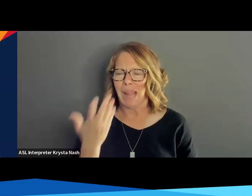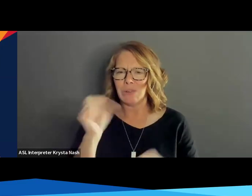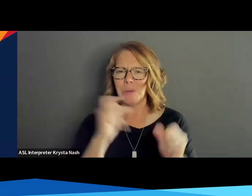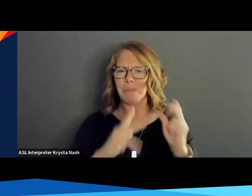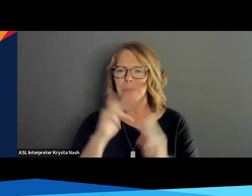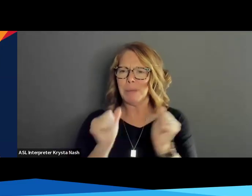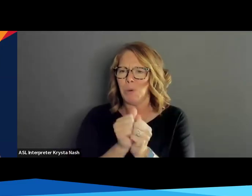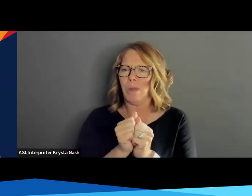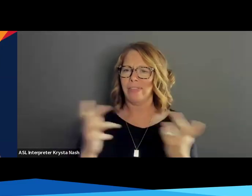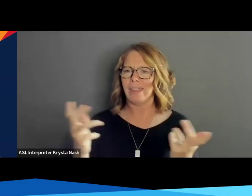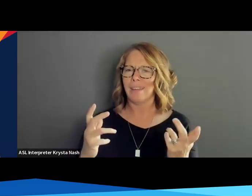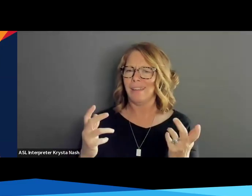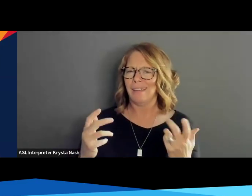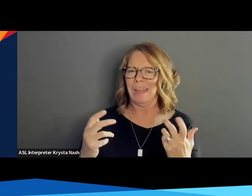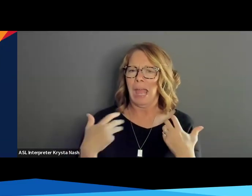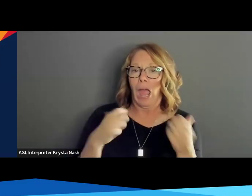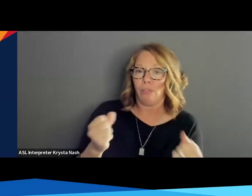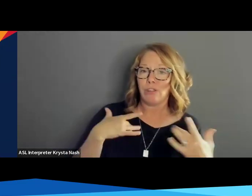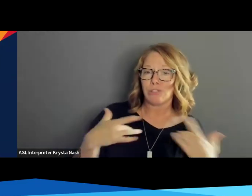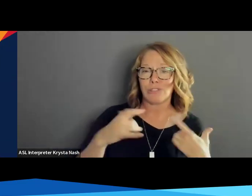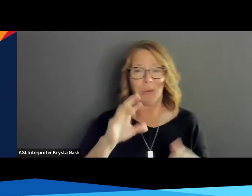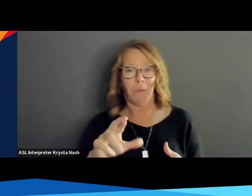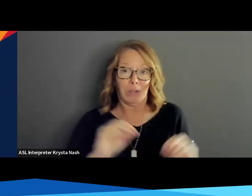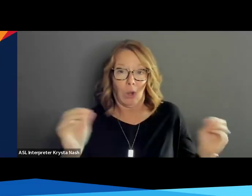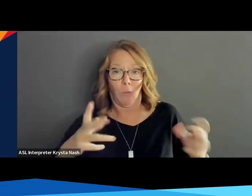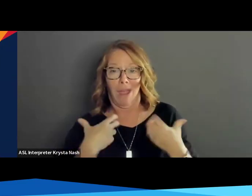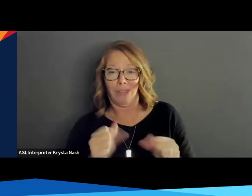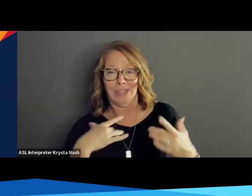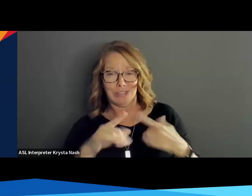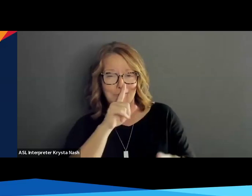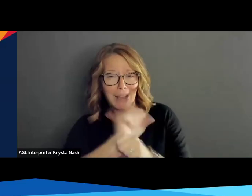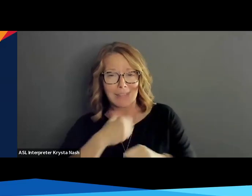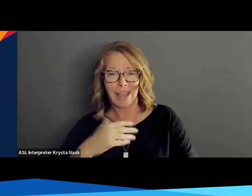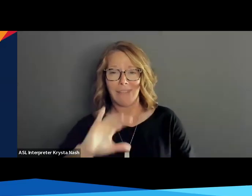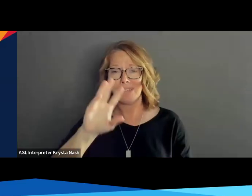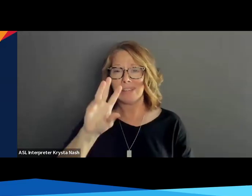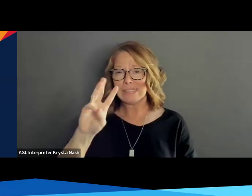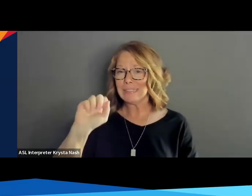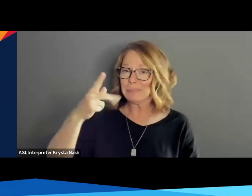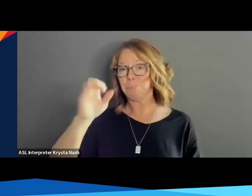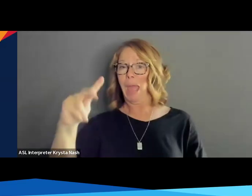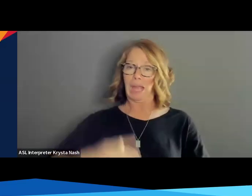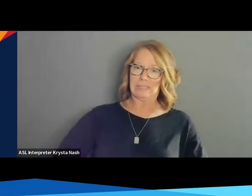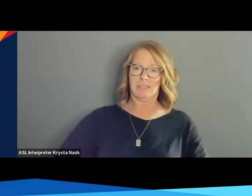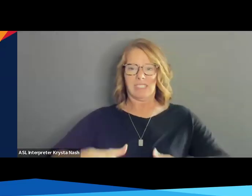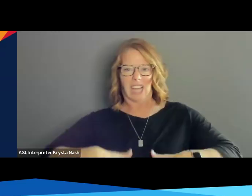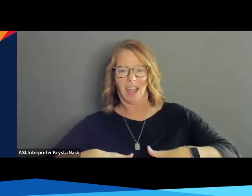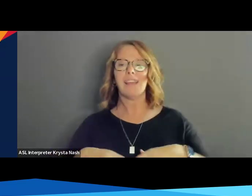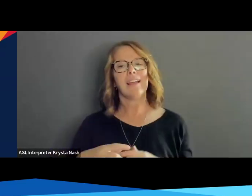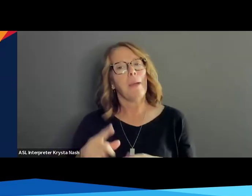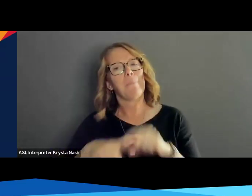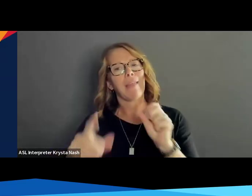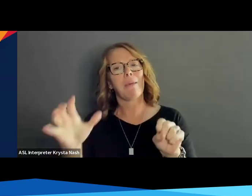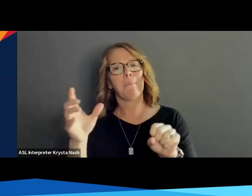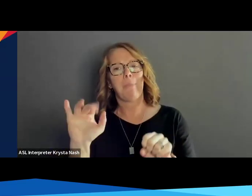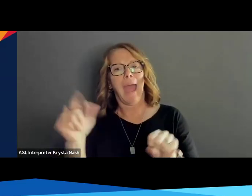even no health concerns that have a six pack. So sometimes getting those bags to stay on is that's a challenge, but that's kind of